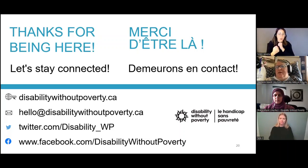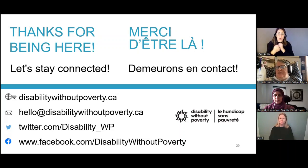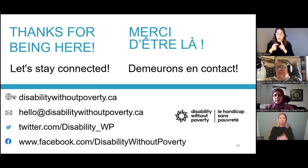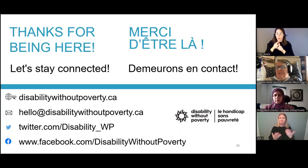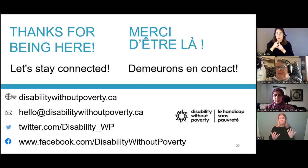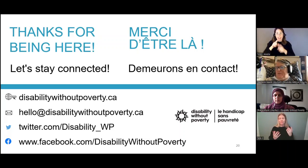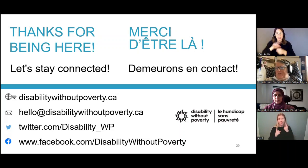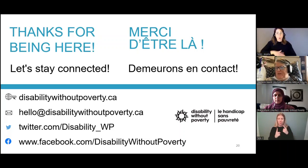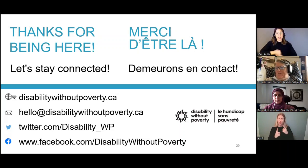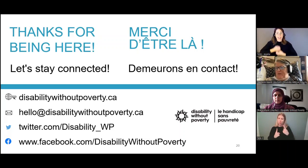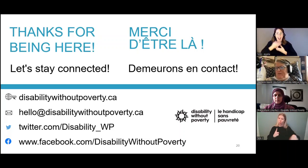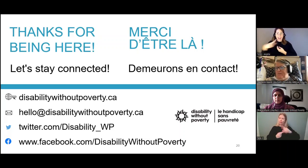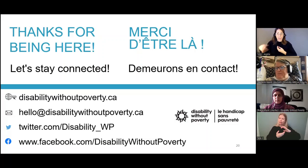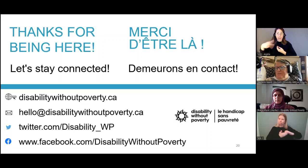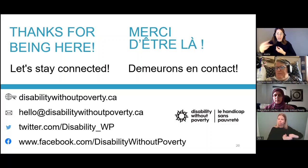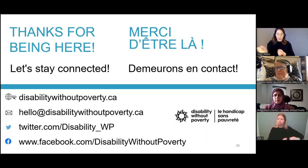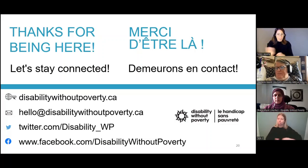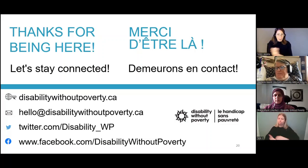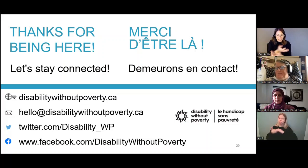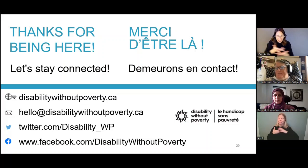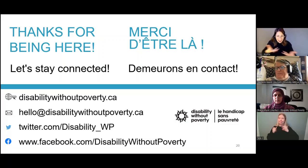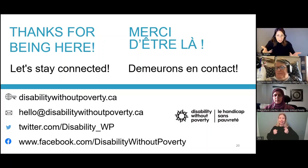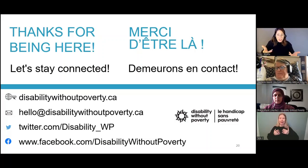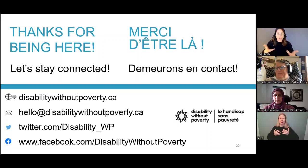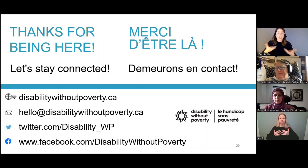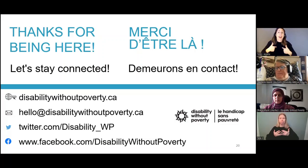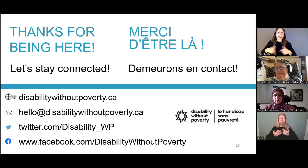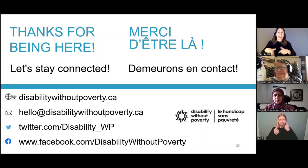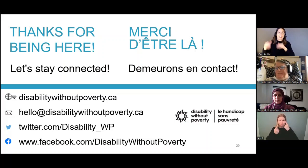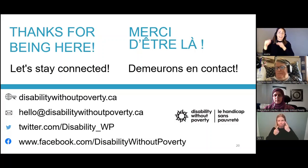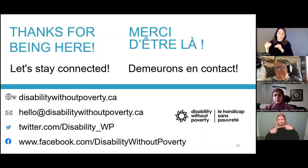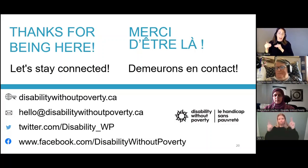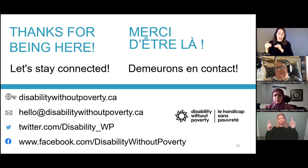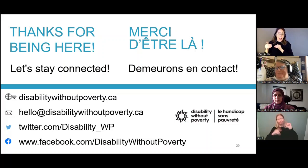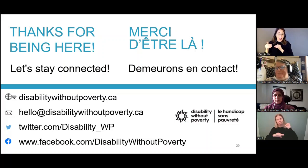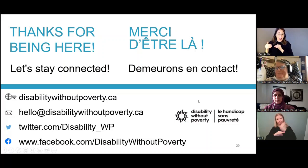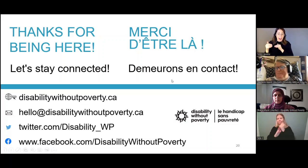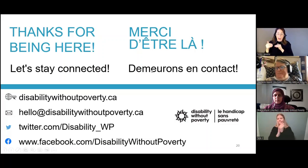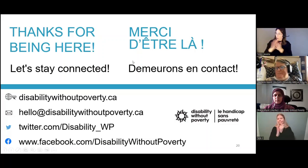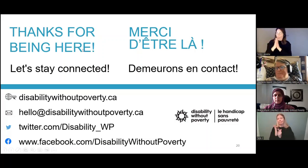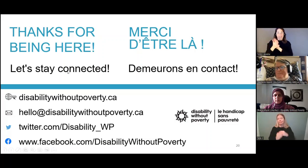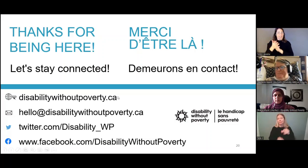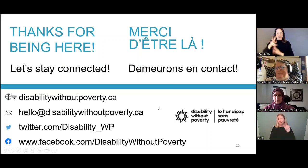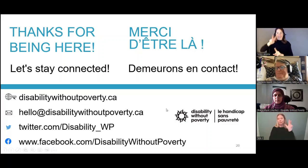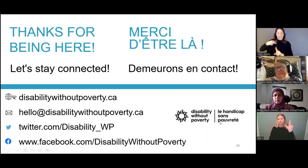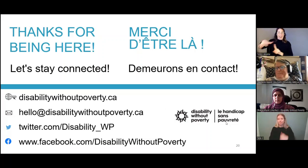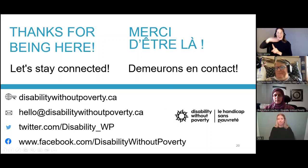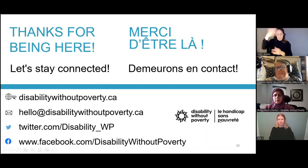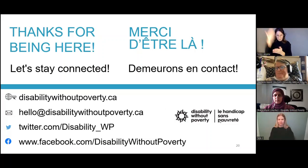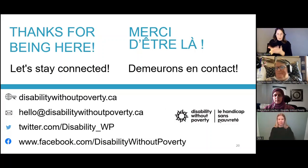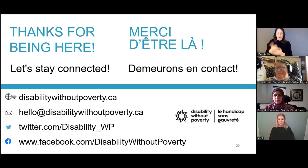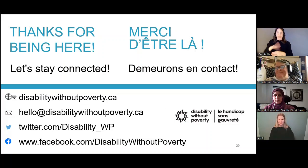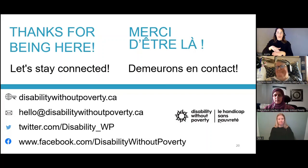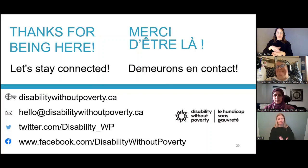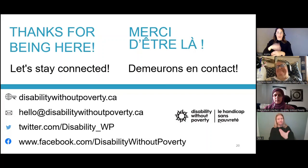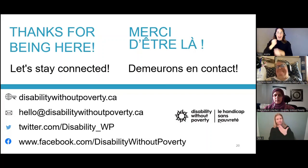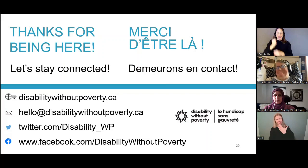through in 2023. Thank you, merci, and magwitch.